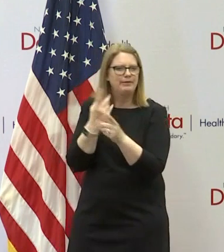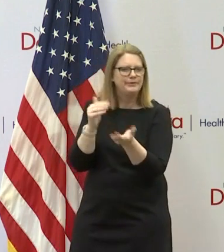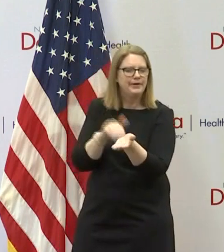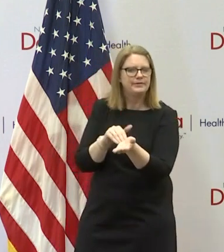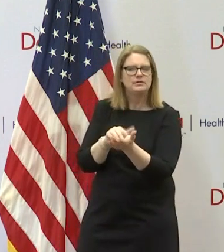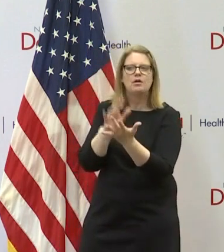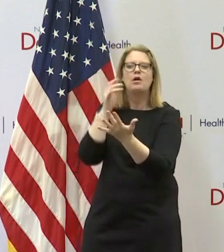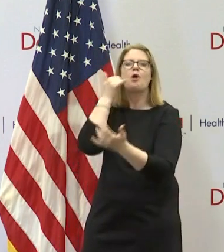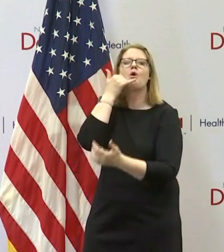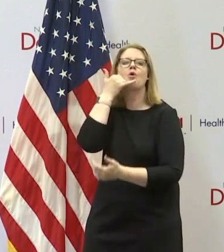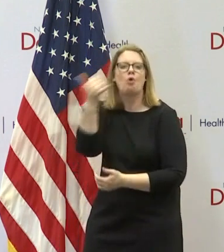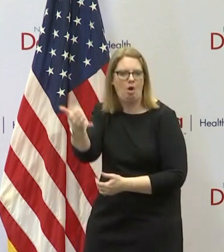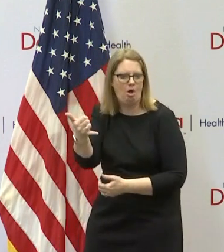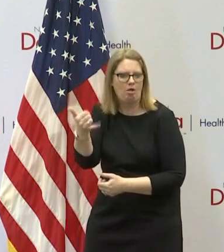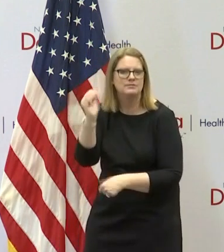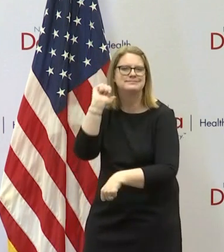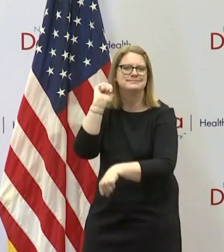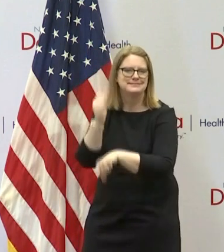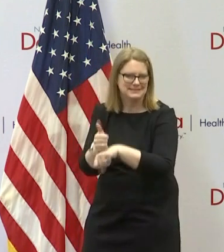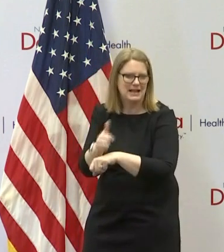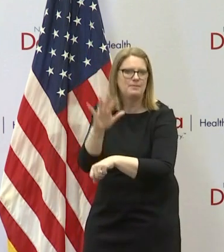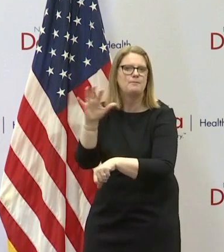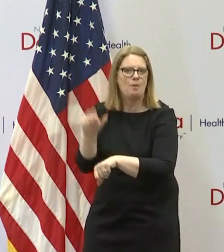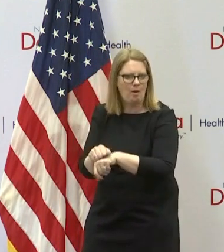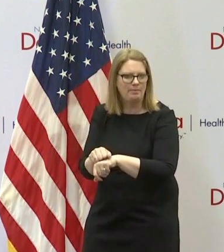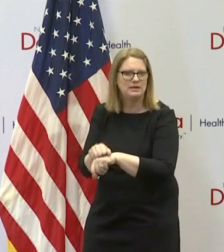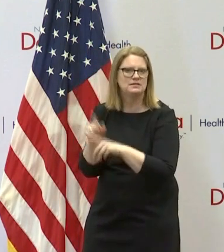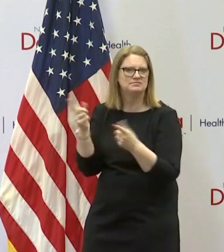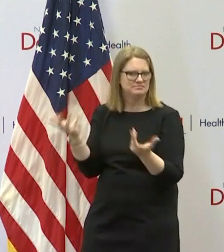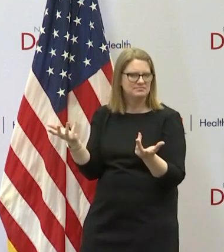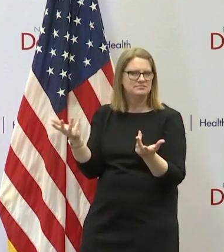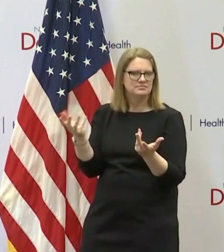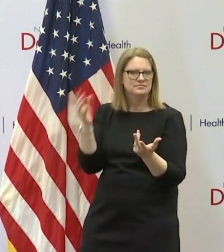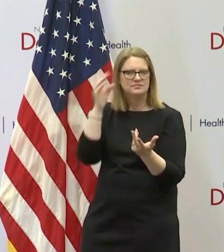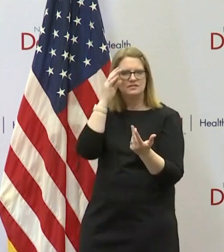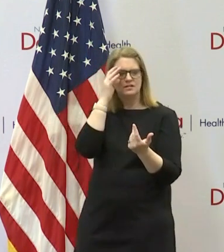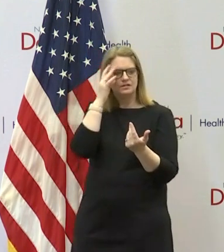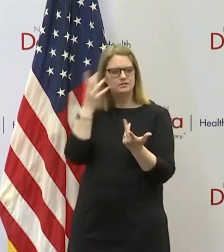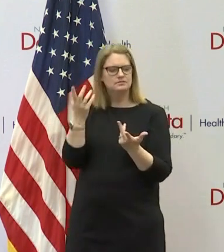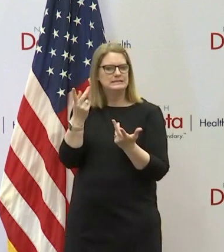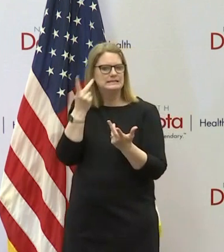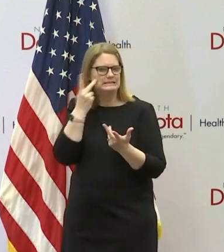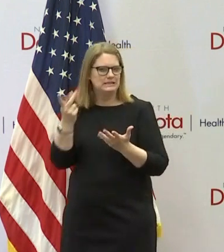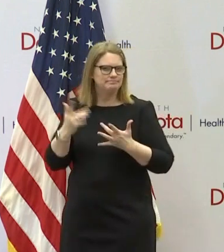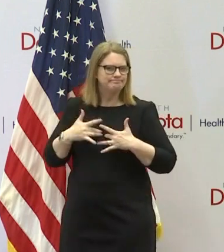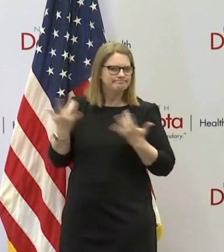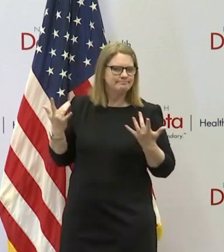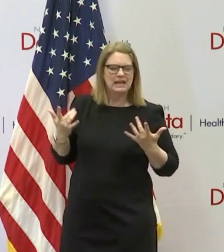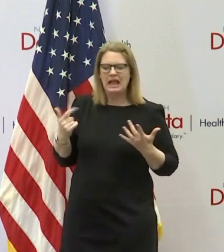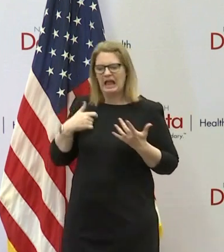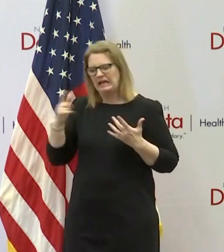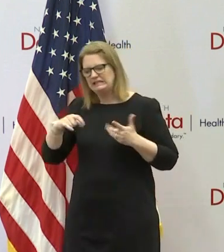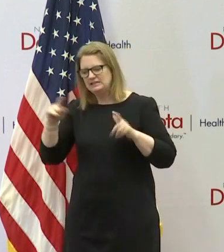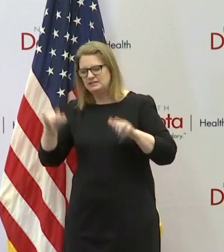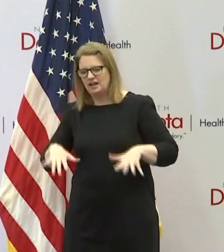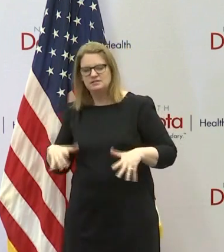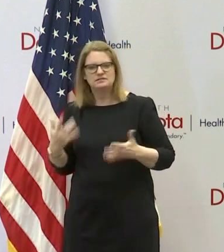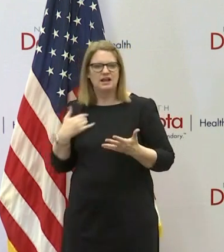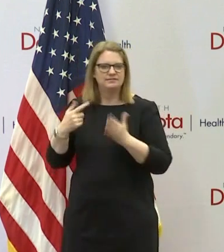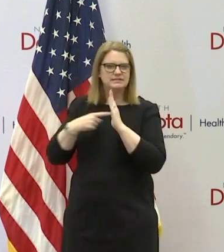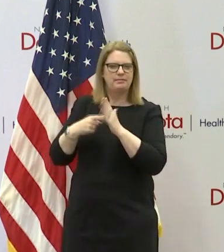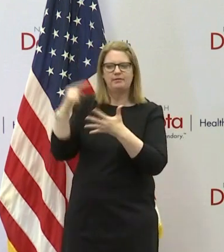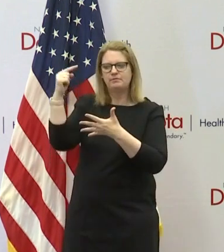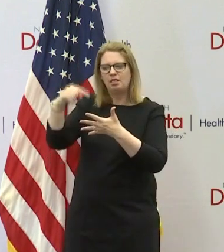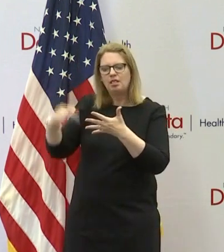just contact those or contact any of the providers and find out what's the best way to go get tested, because the testing